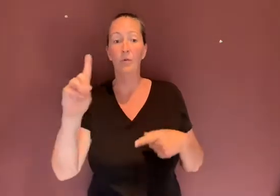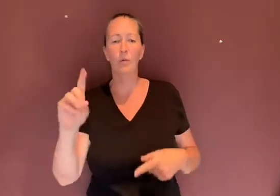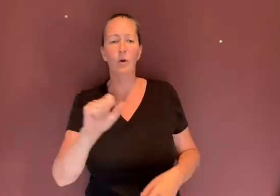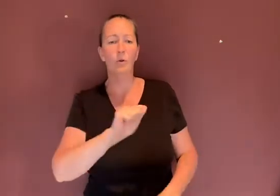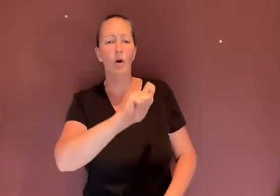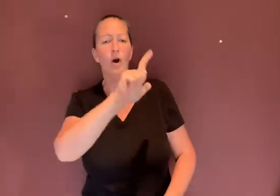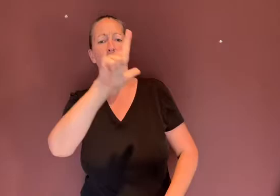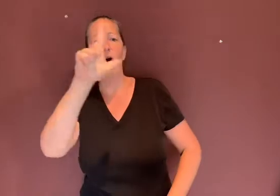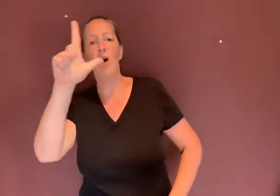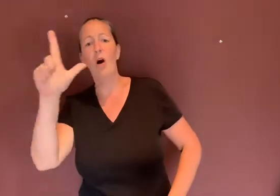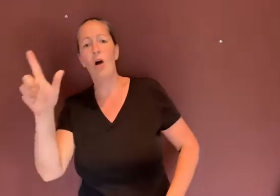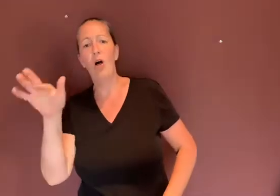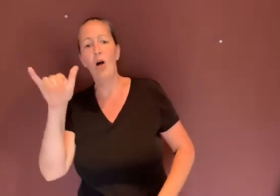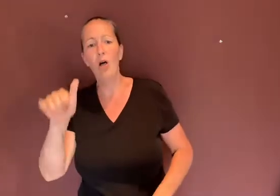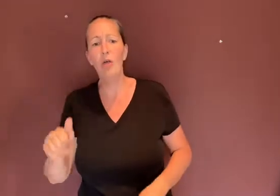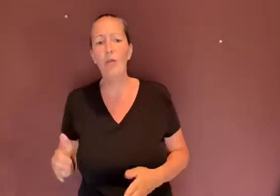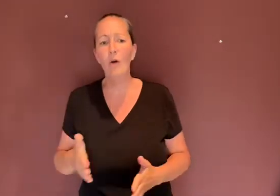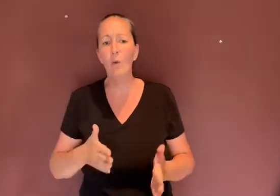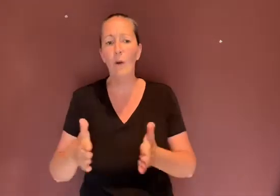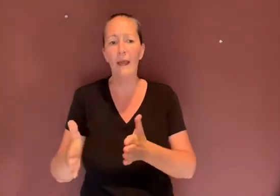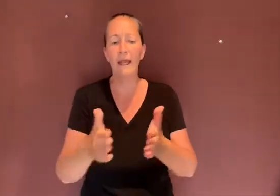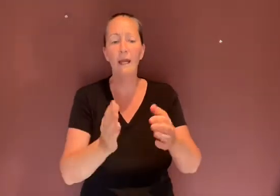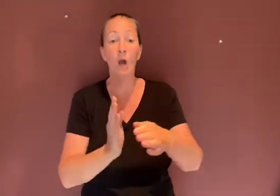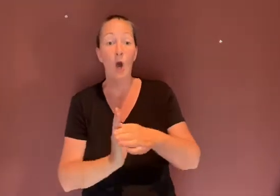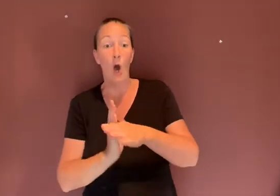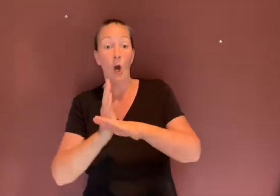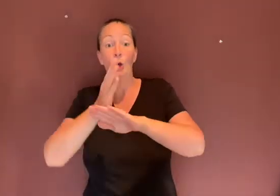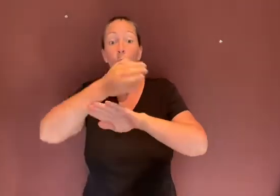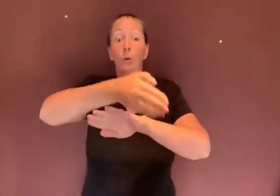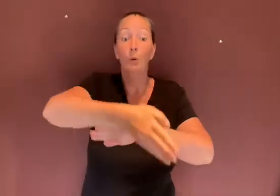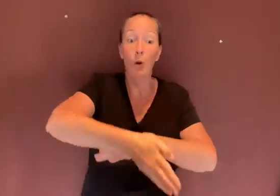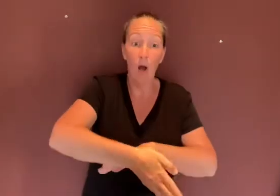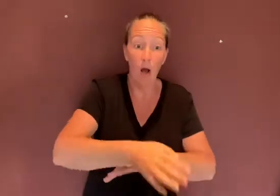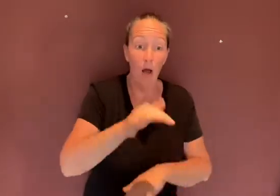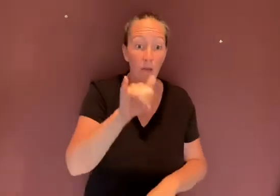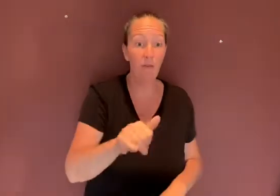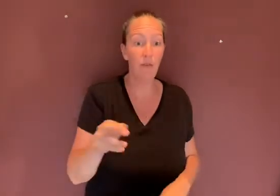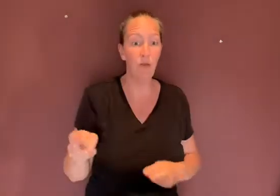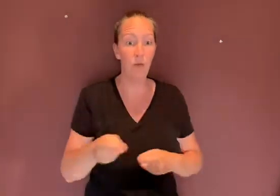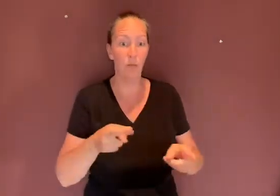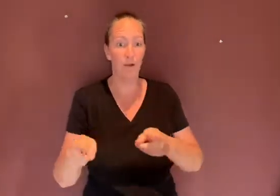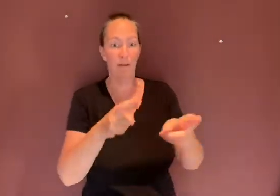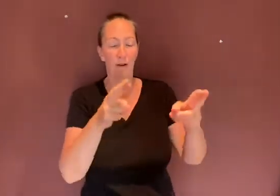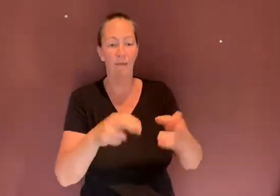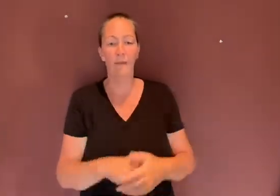rowed all the way across the river.